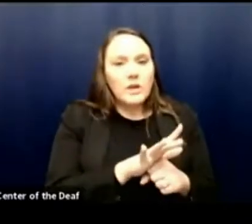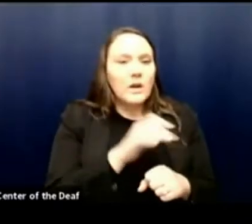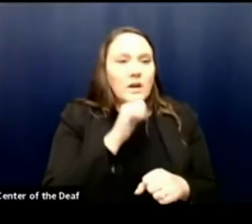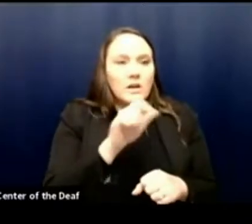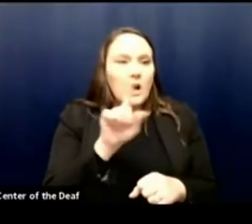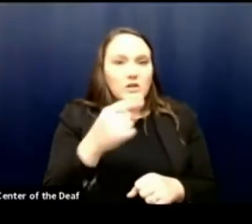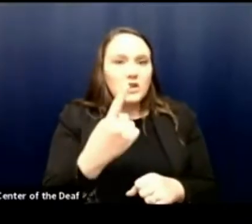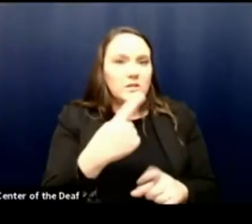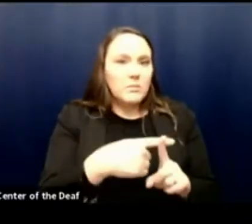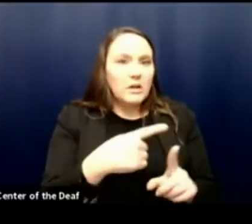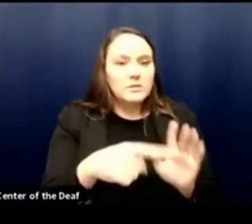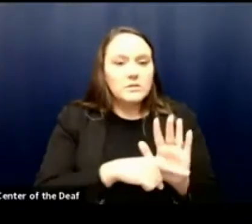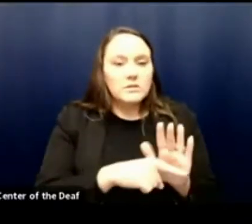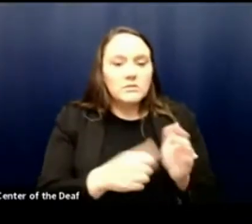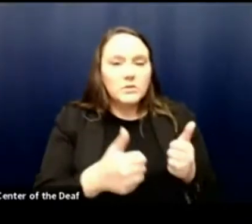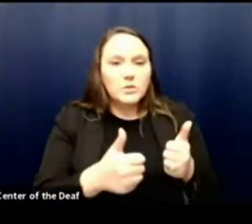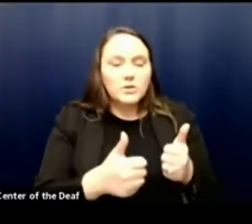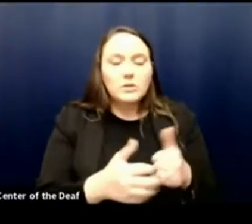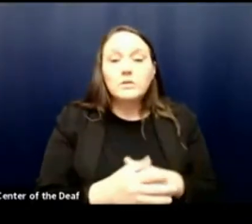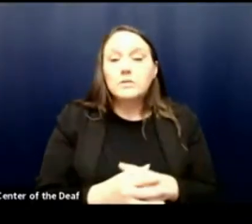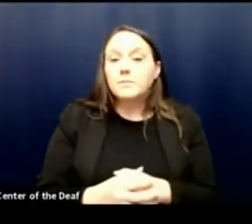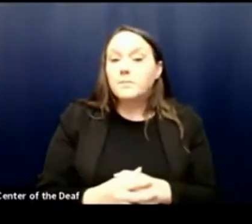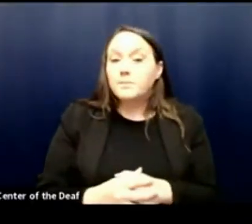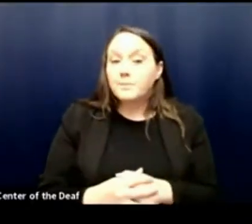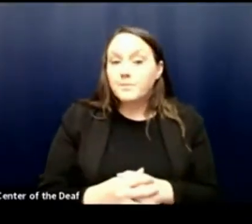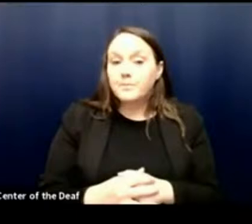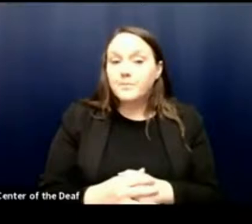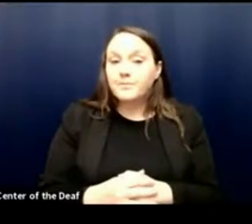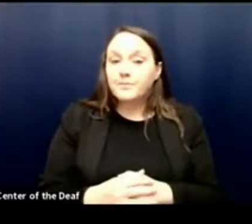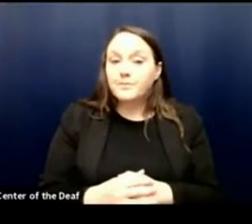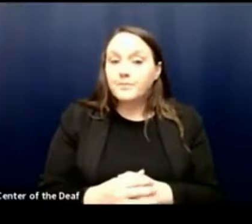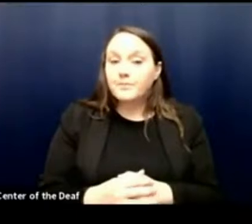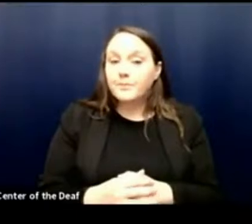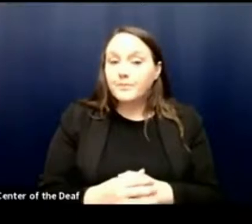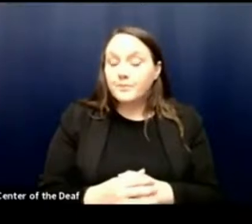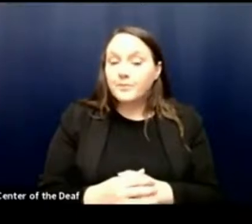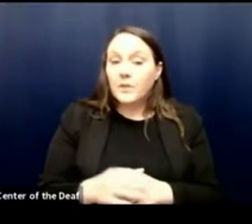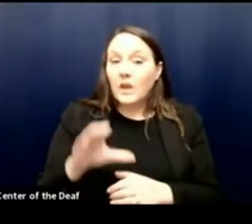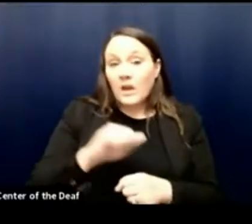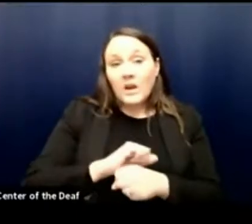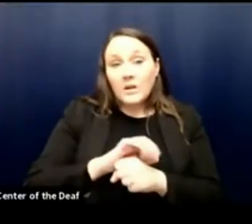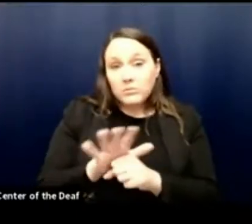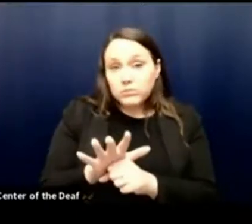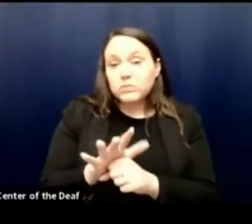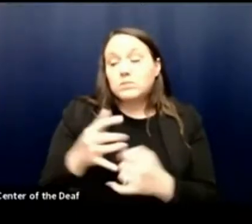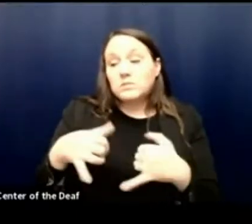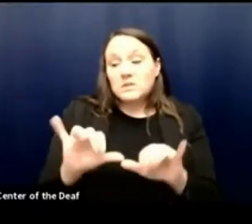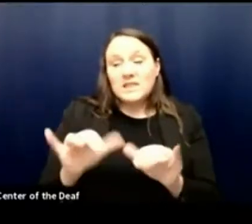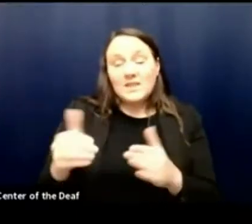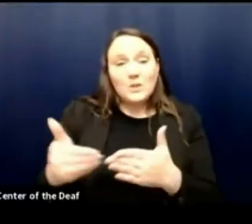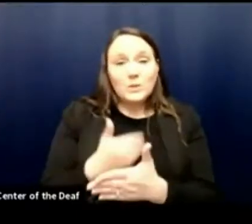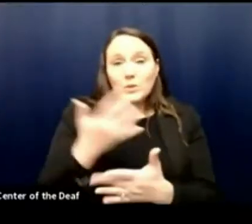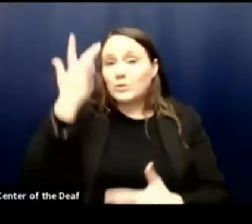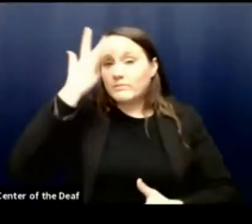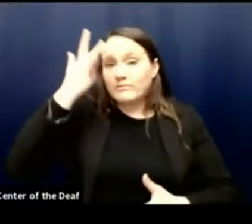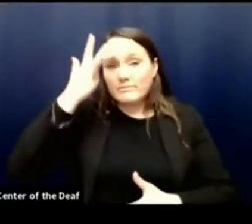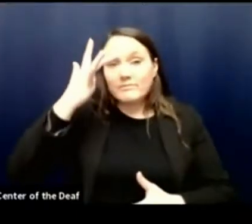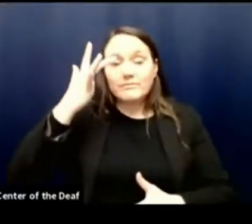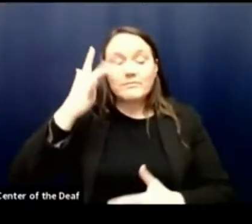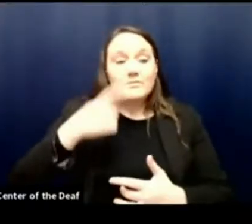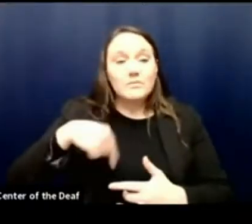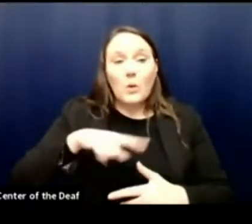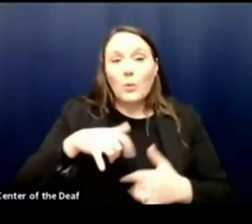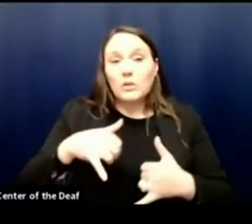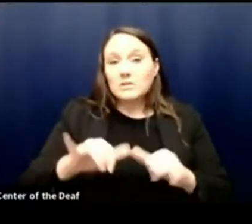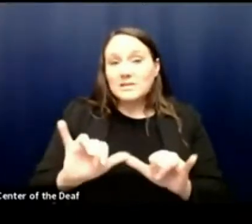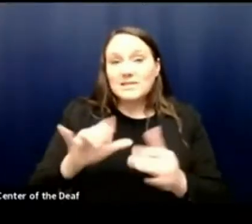test? So, you know, COVID-19 is still a new disease, and we're still learning